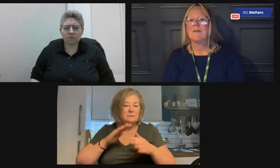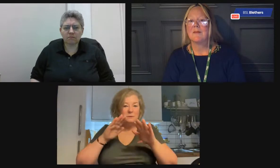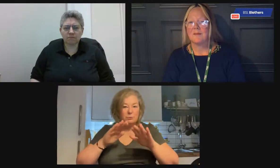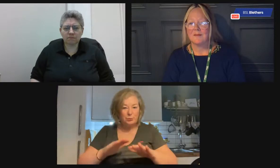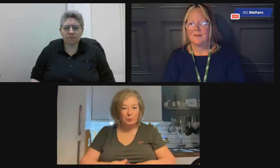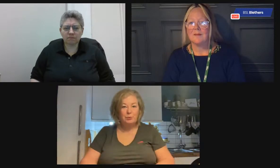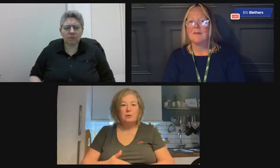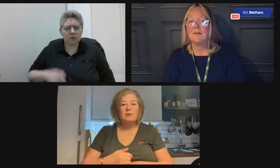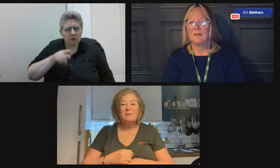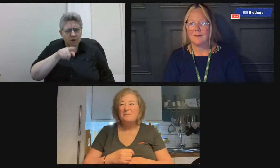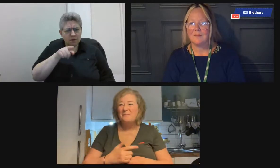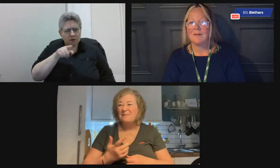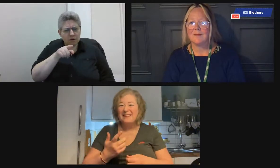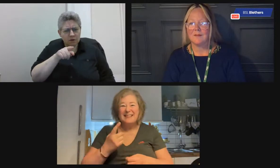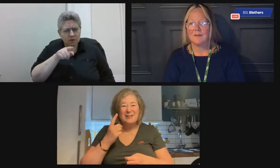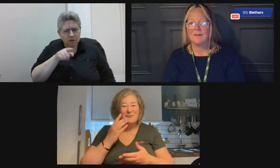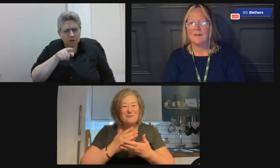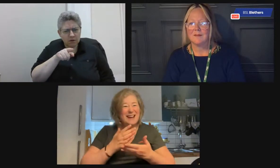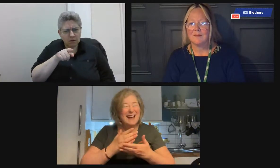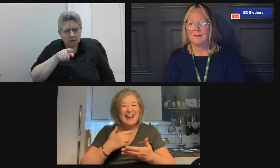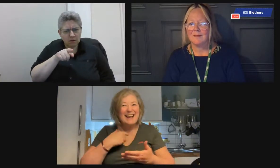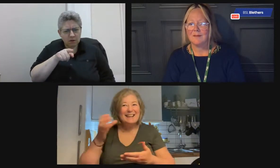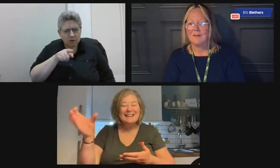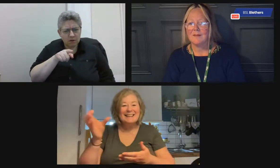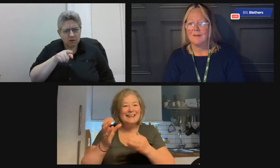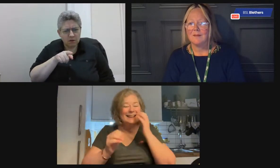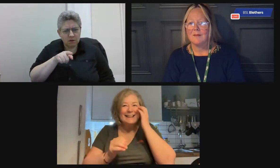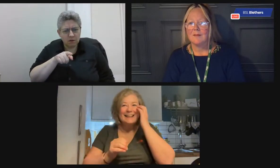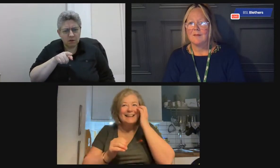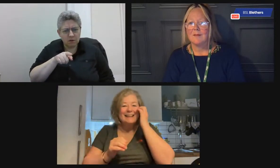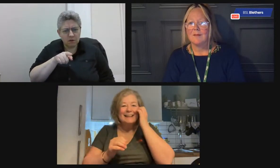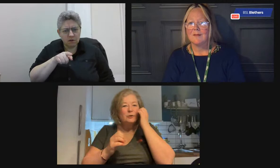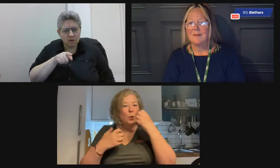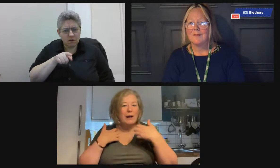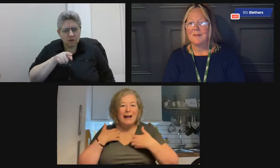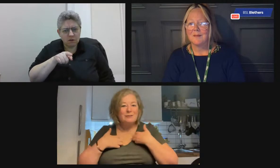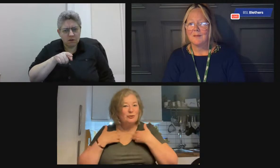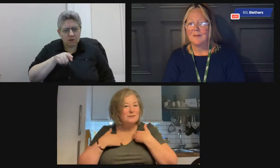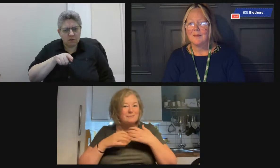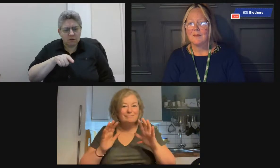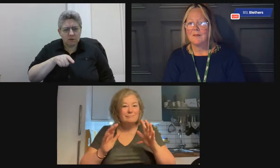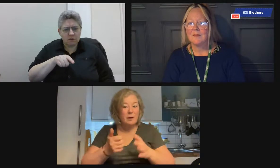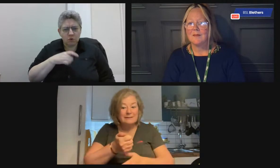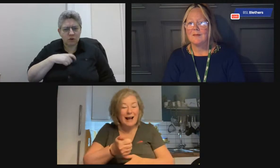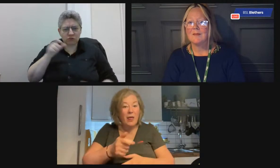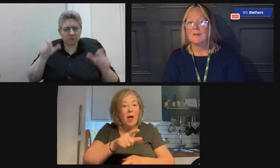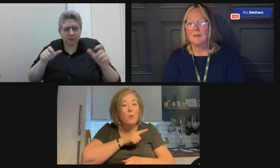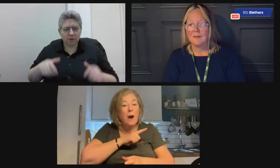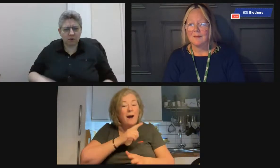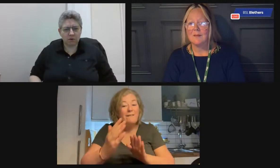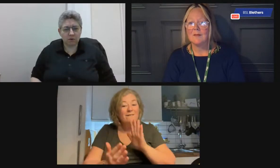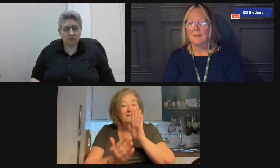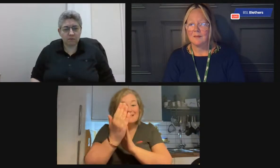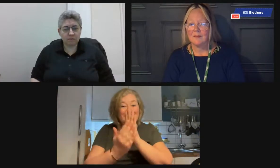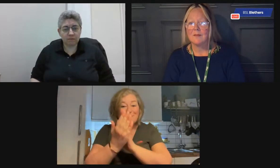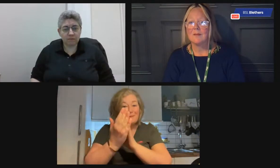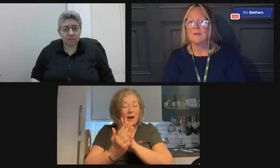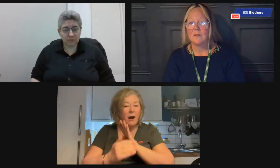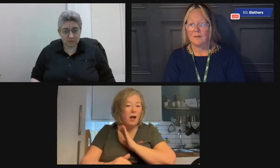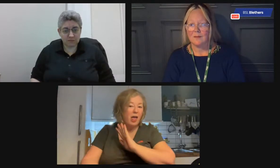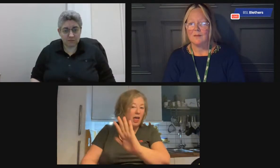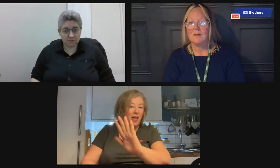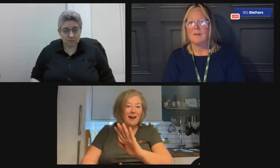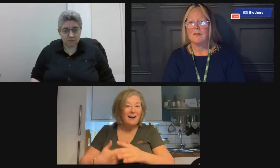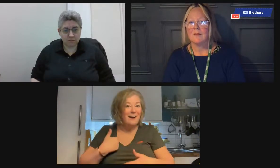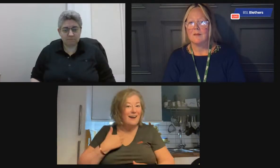kind of prevented that happening. It calmed it down, but So it was you just weren't interested